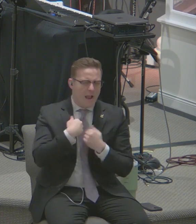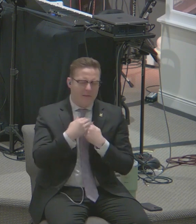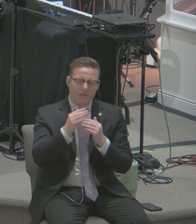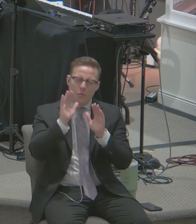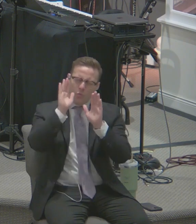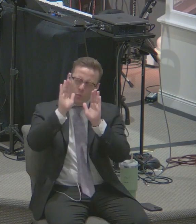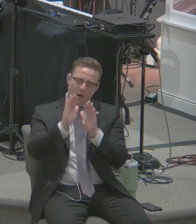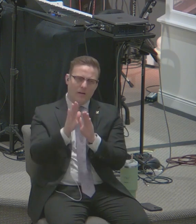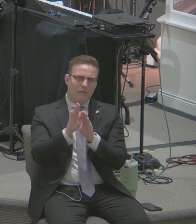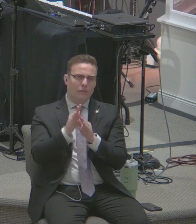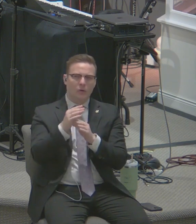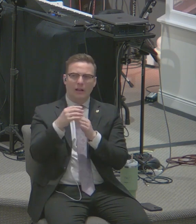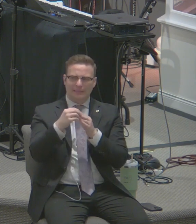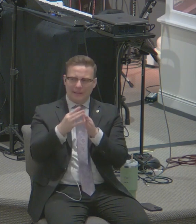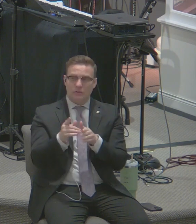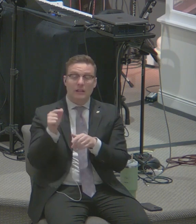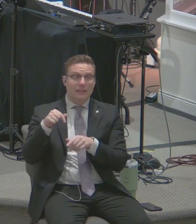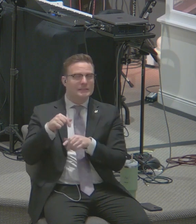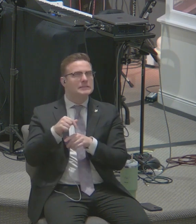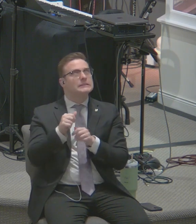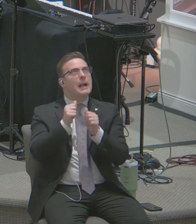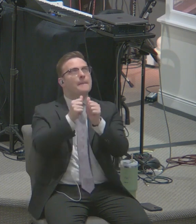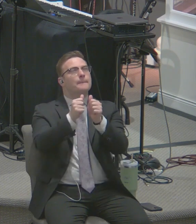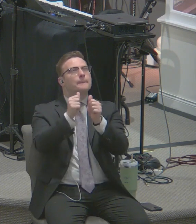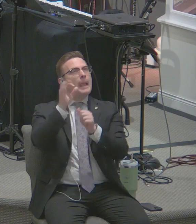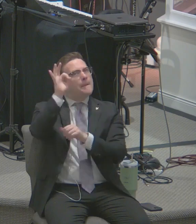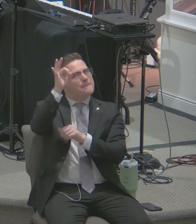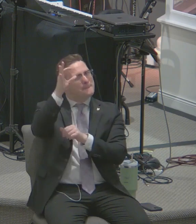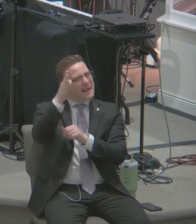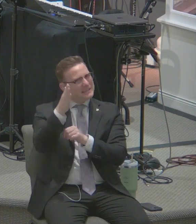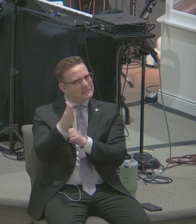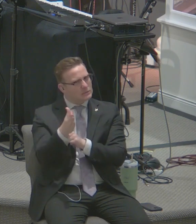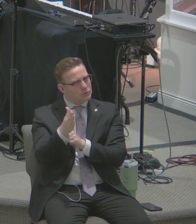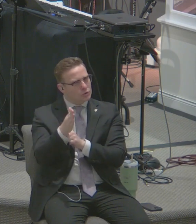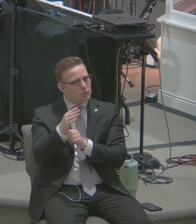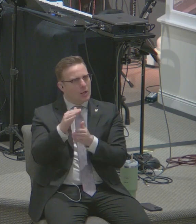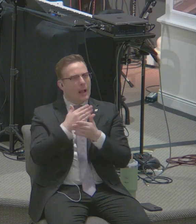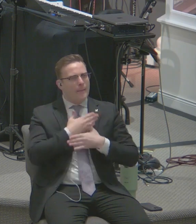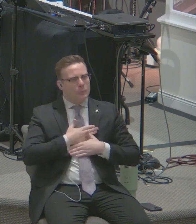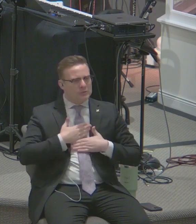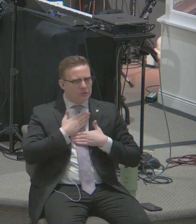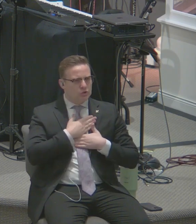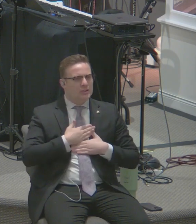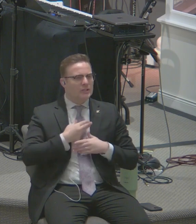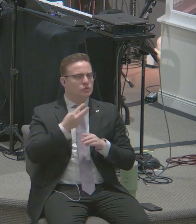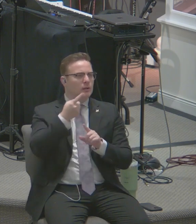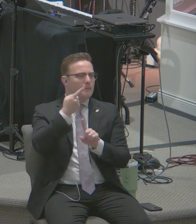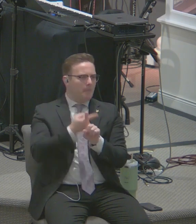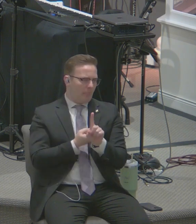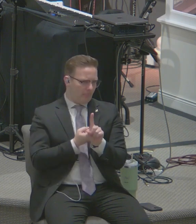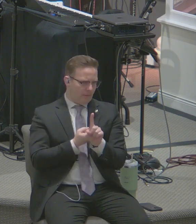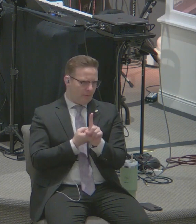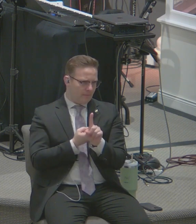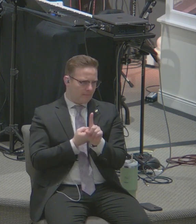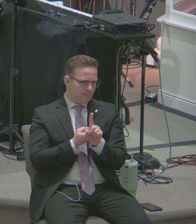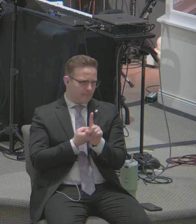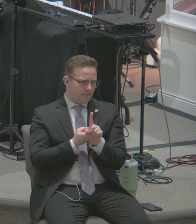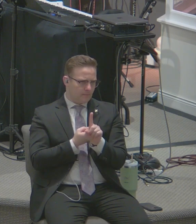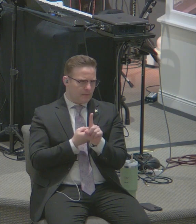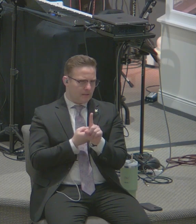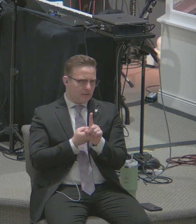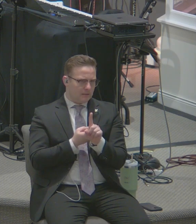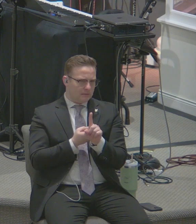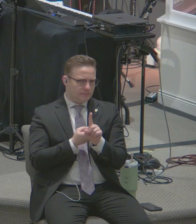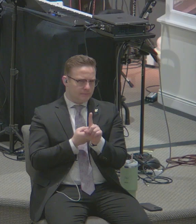It is Pastor Appreciation Month, and we are celebrating that this evening, and I say